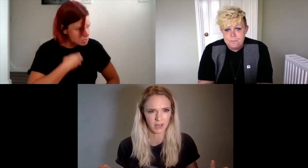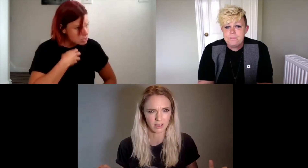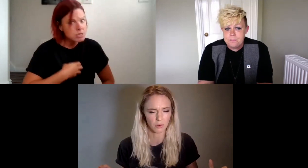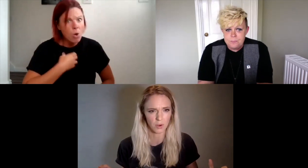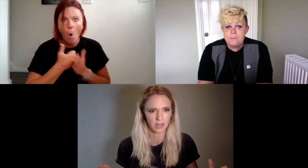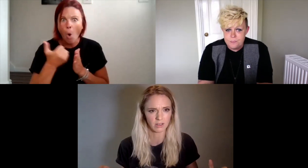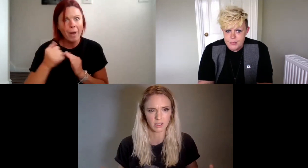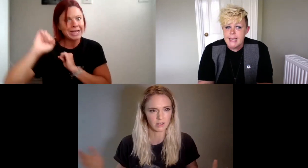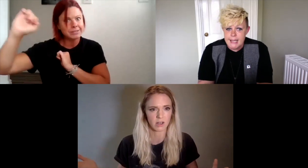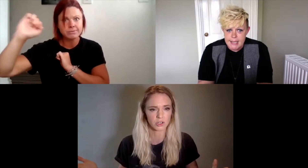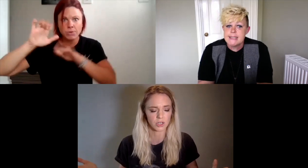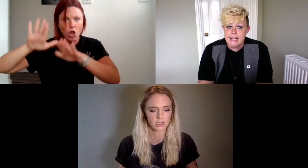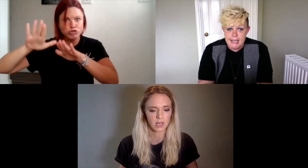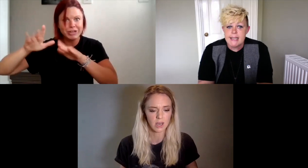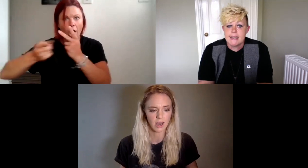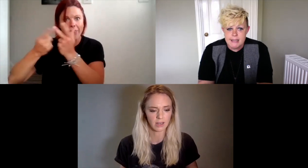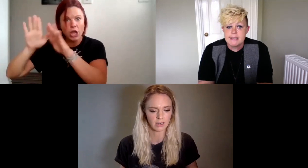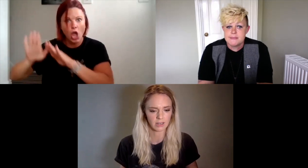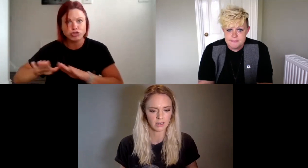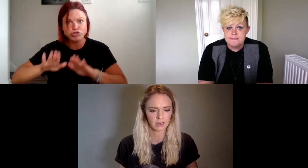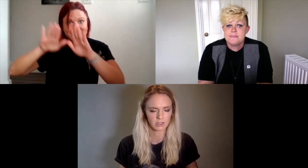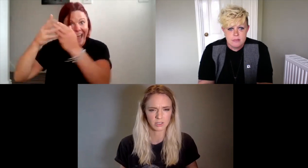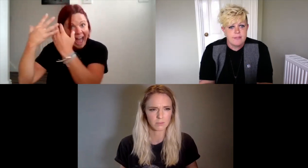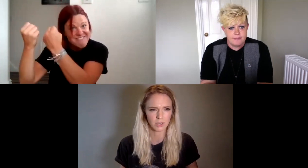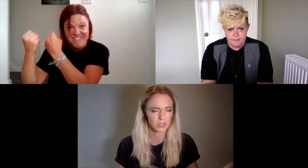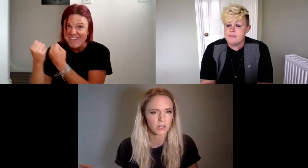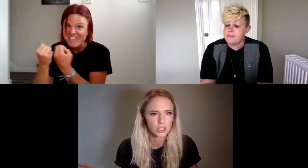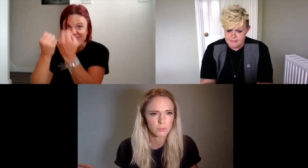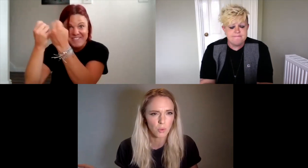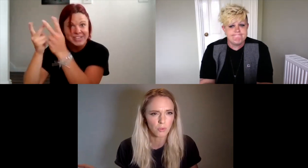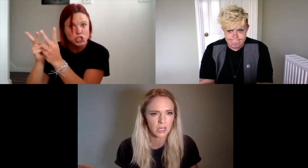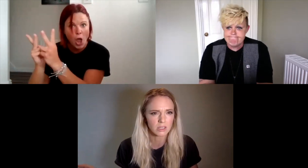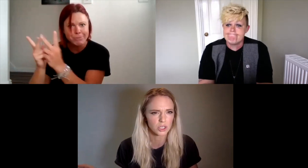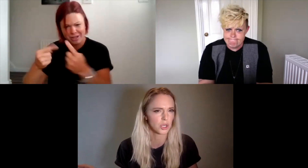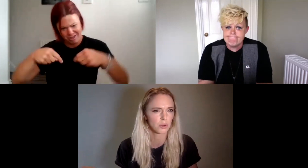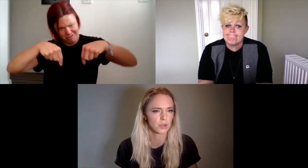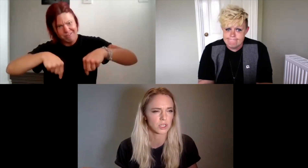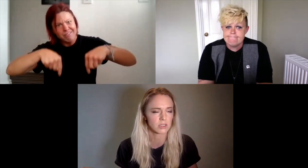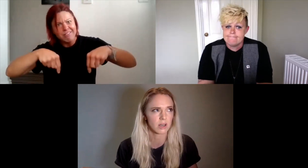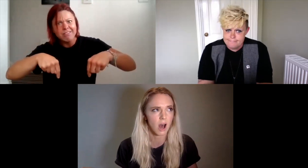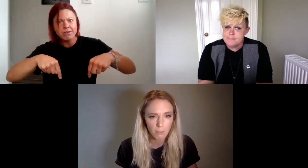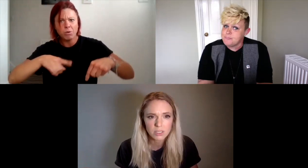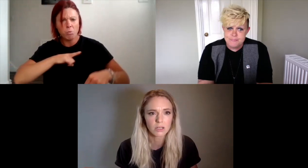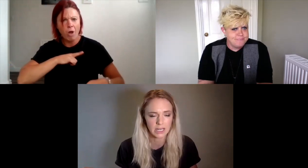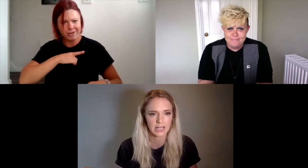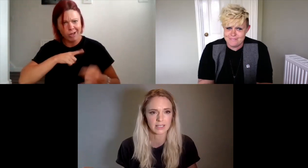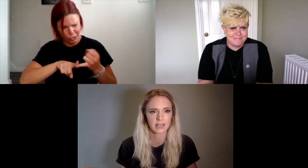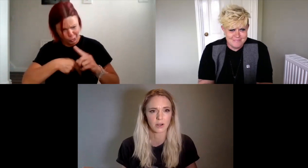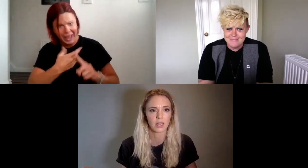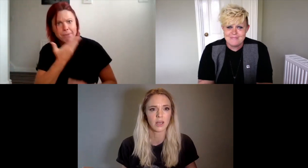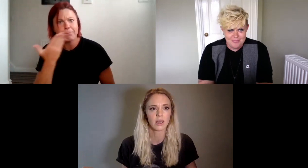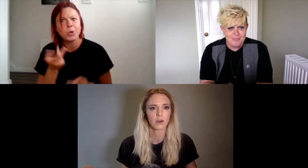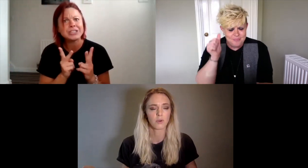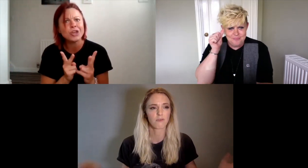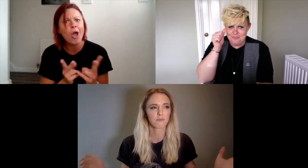have that in Norway and in other countries, and it just seems like such a small thing to do, which is absolutely